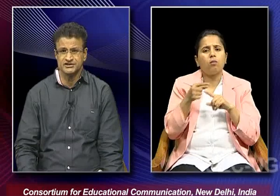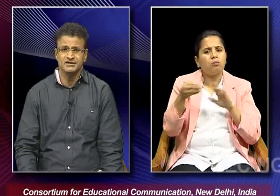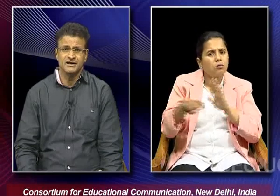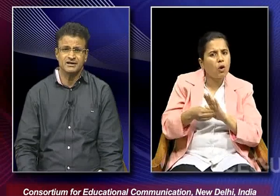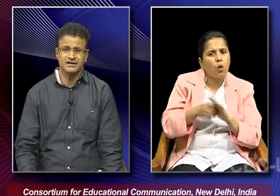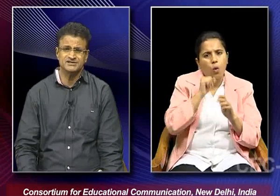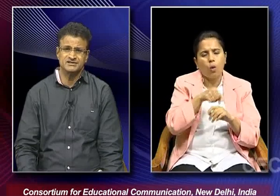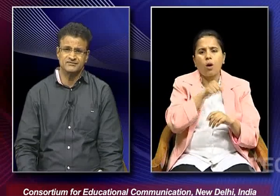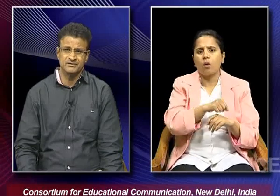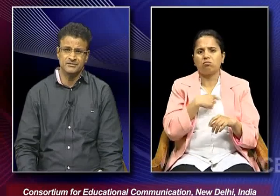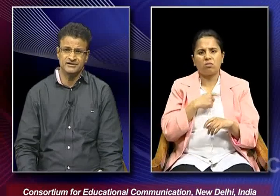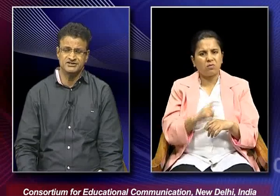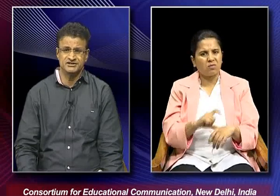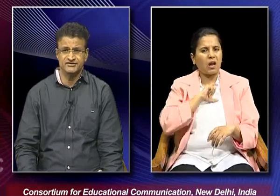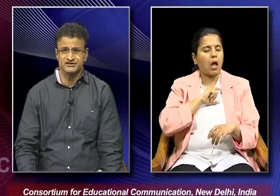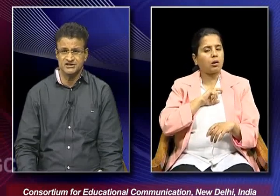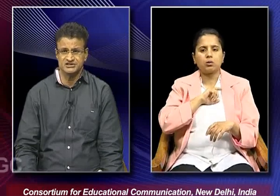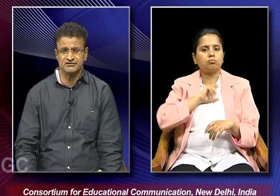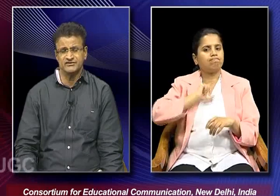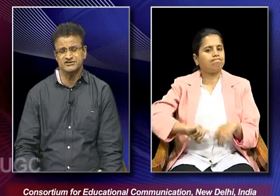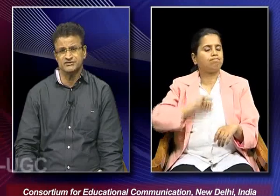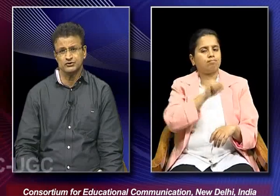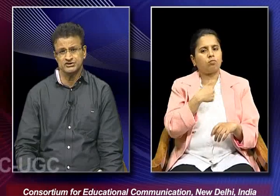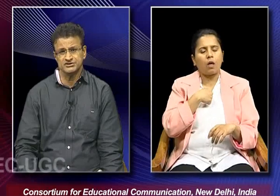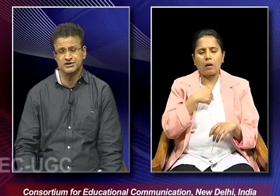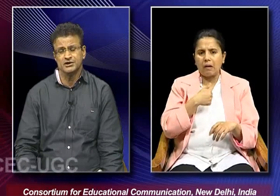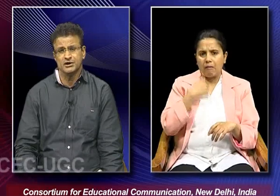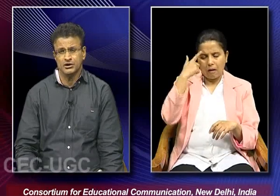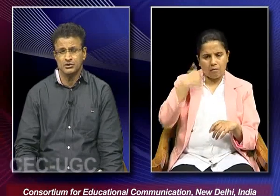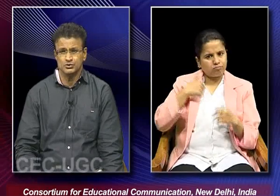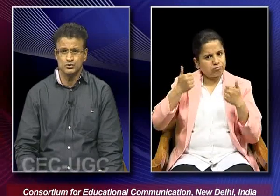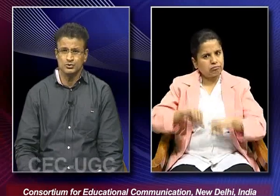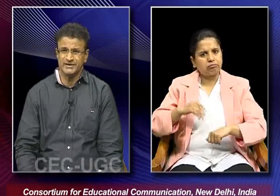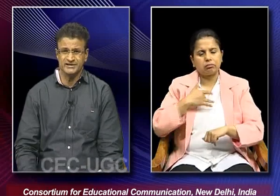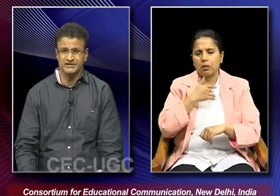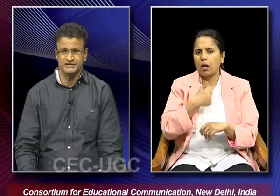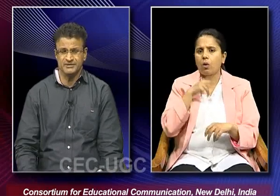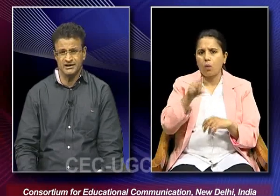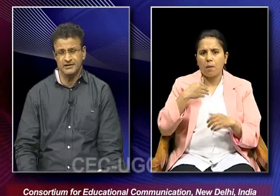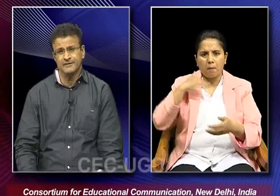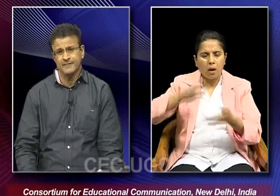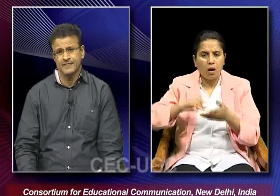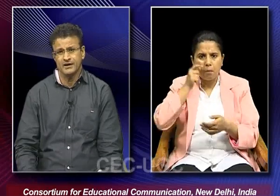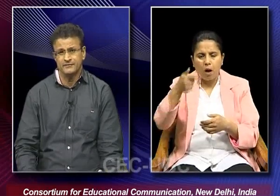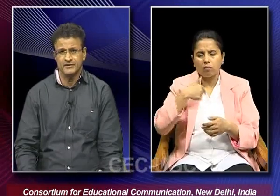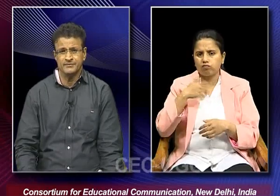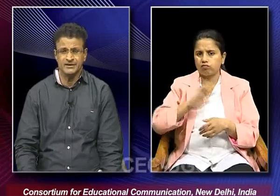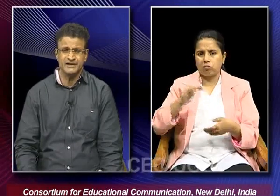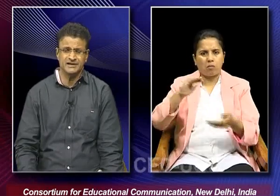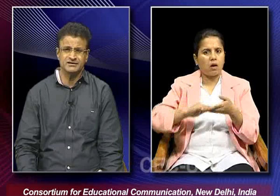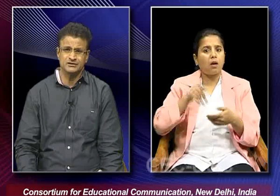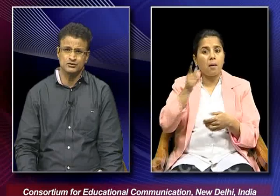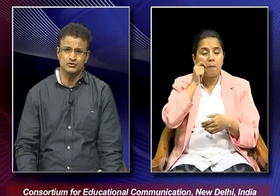loses her courage in the film, and she defeats herself when she refuses to marry the